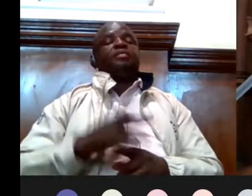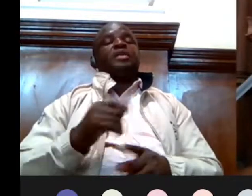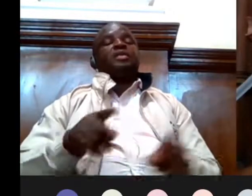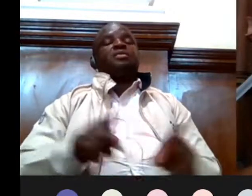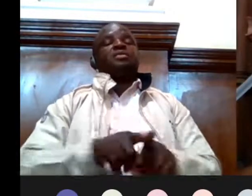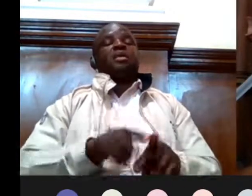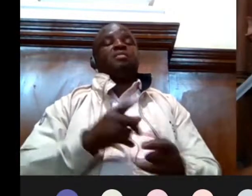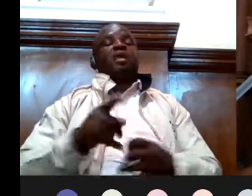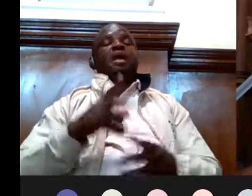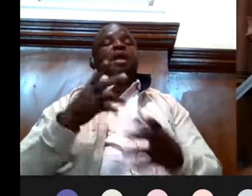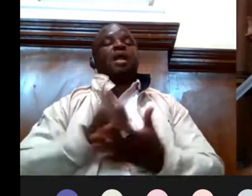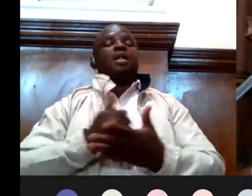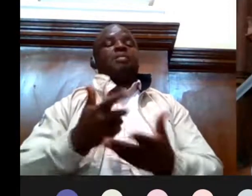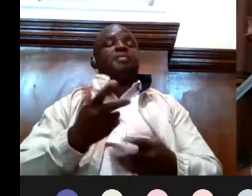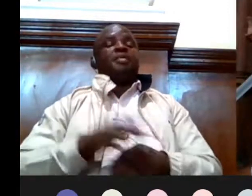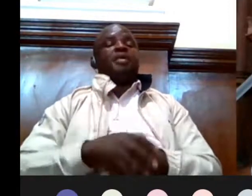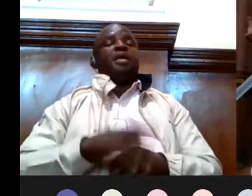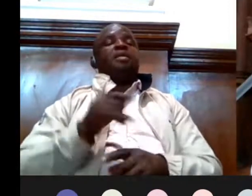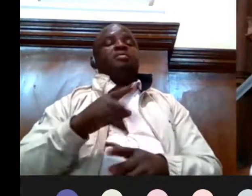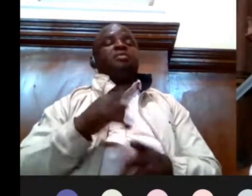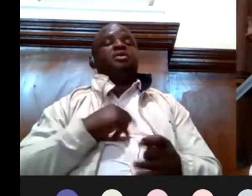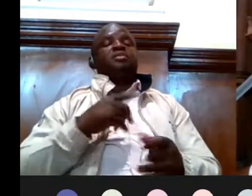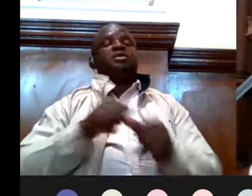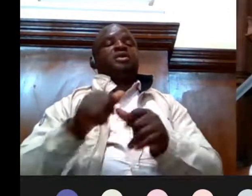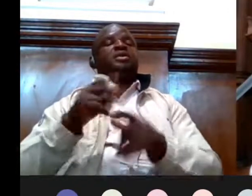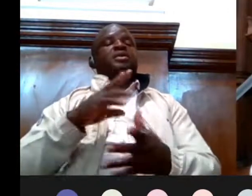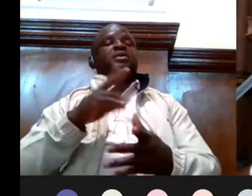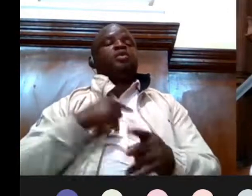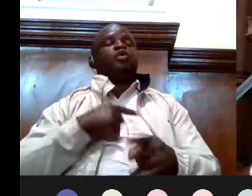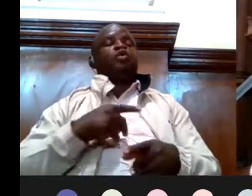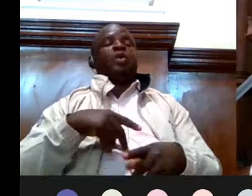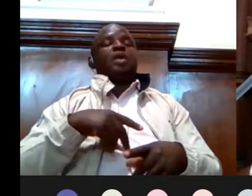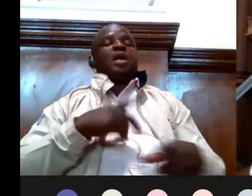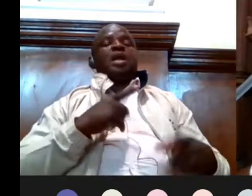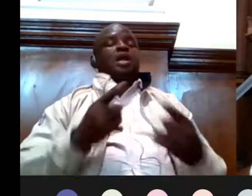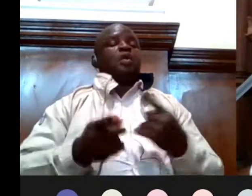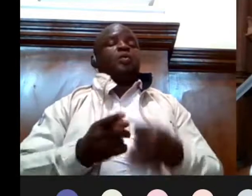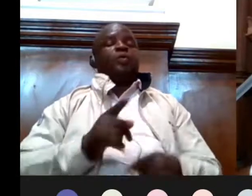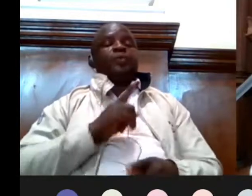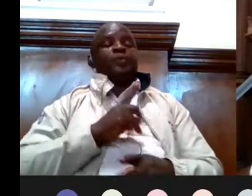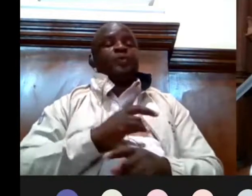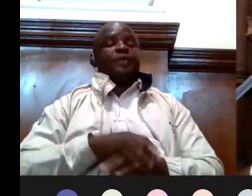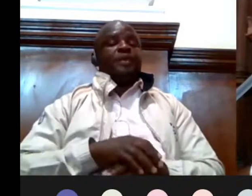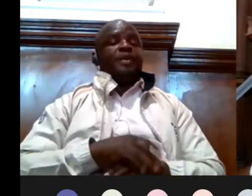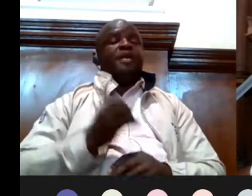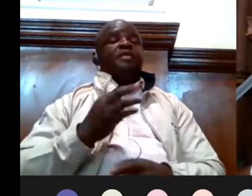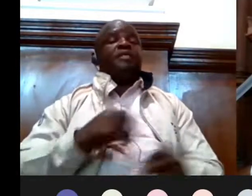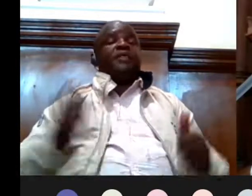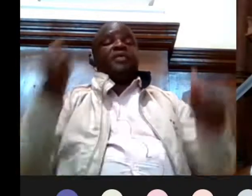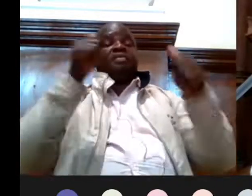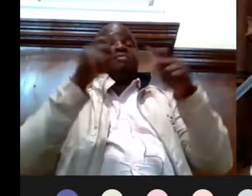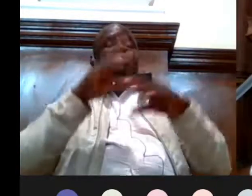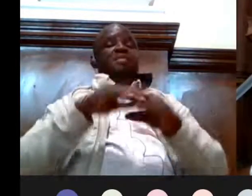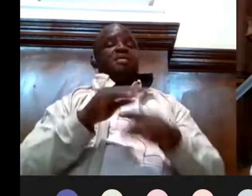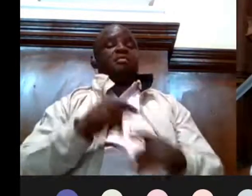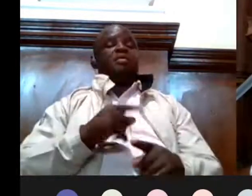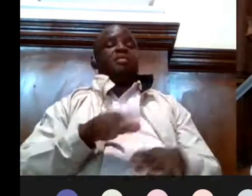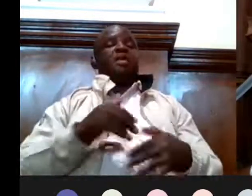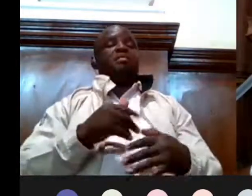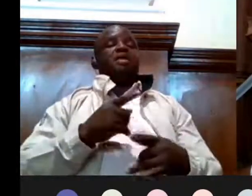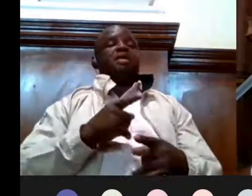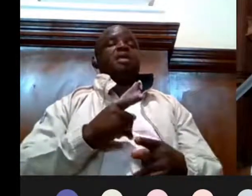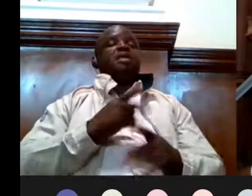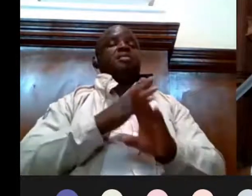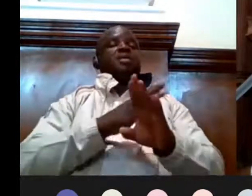air, and they should rather just shut up. If senior politicians in this legislature would rather protect